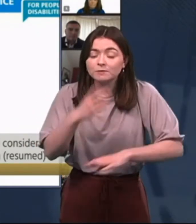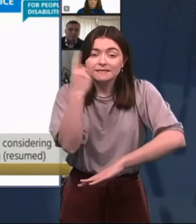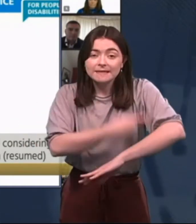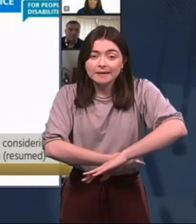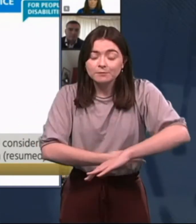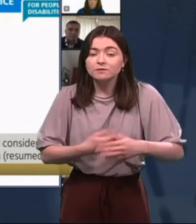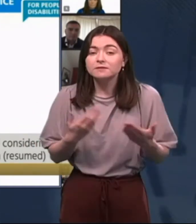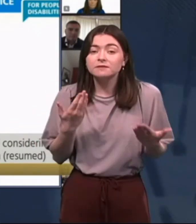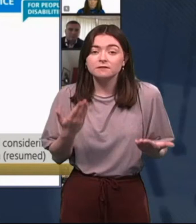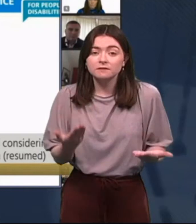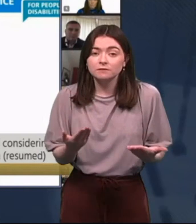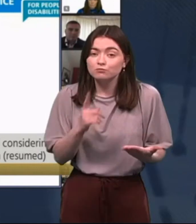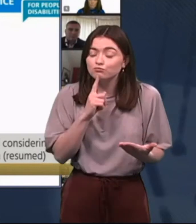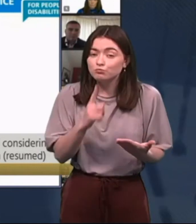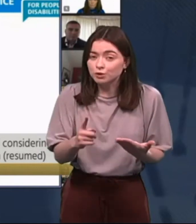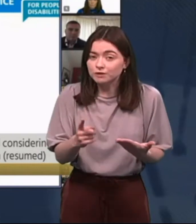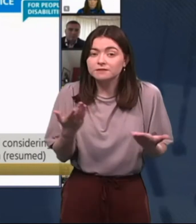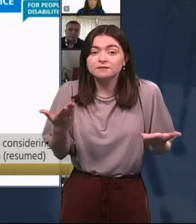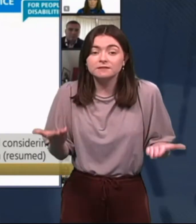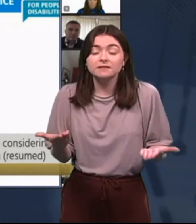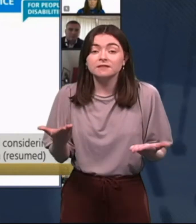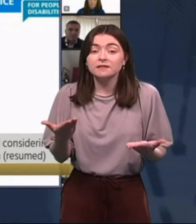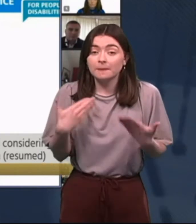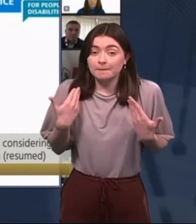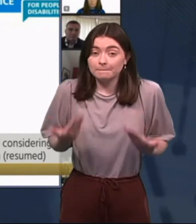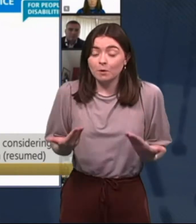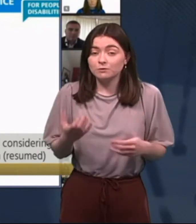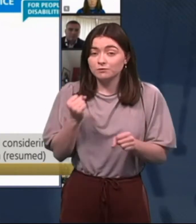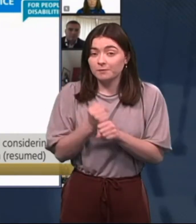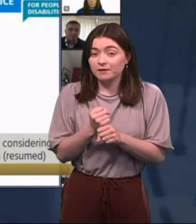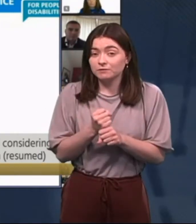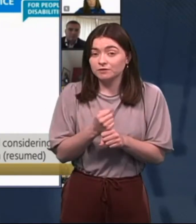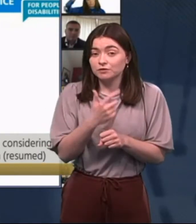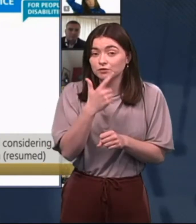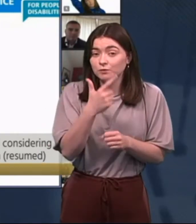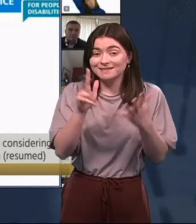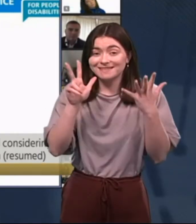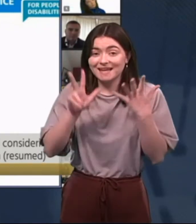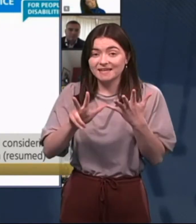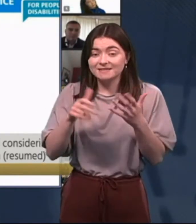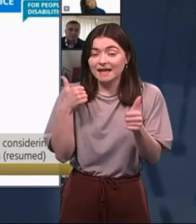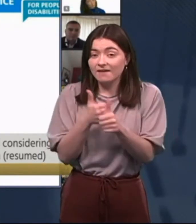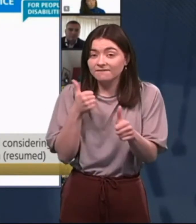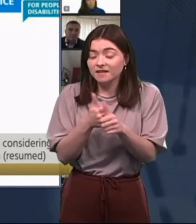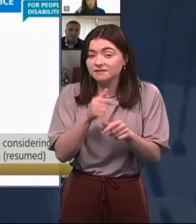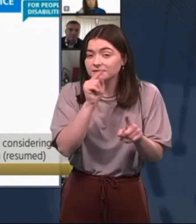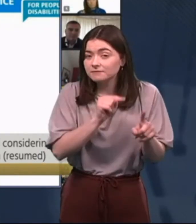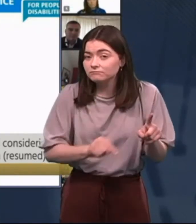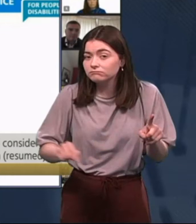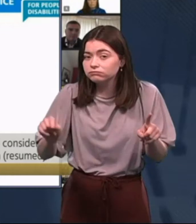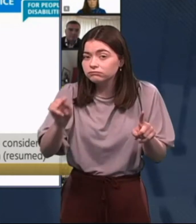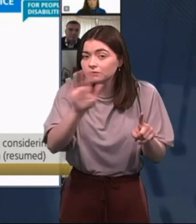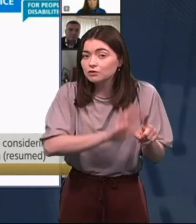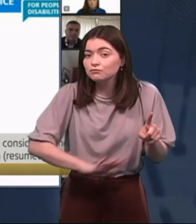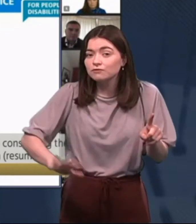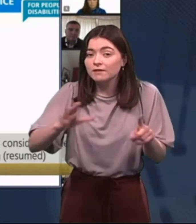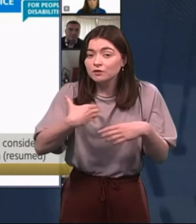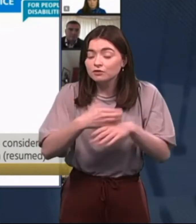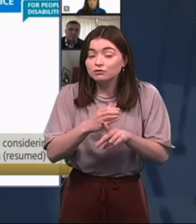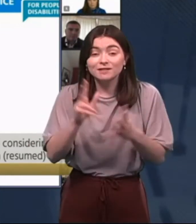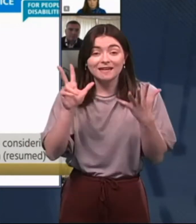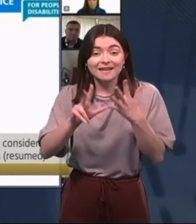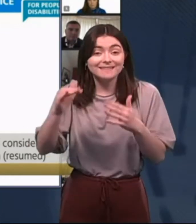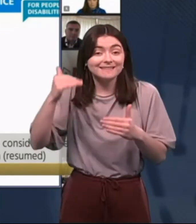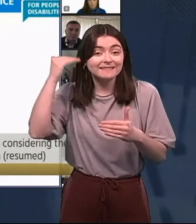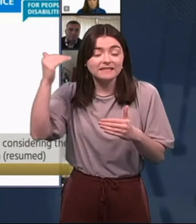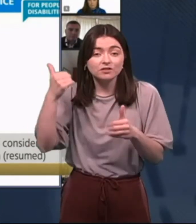people. What I would say is that we currently have approximately 28 advocates around the country and 8 senior advocates, and then a